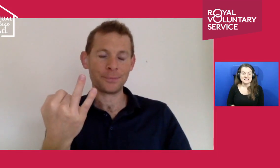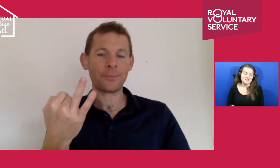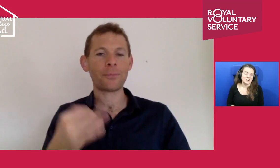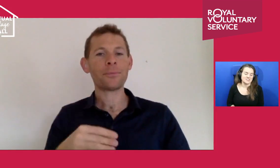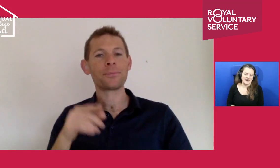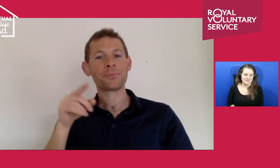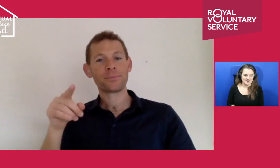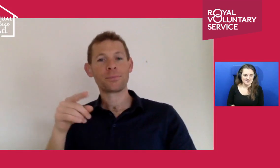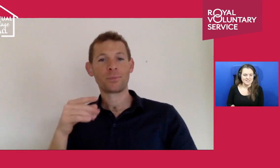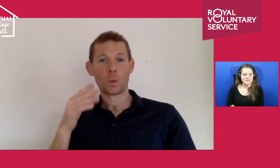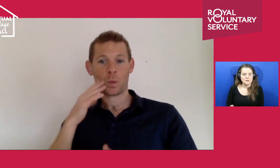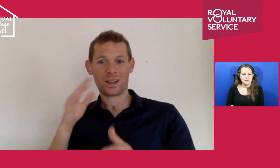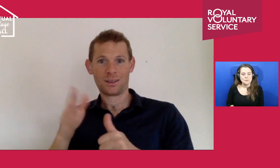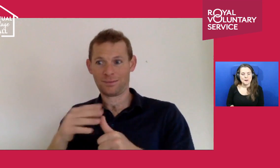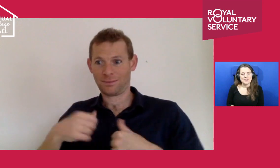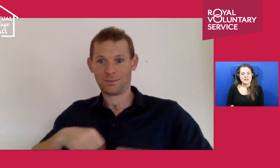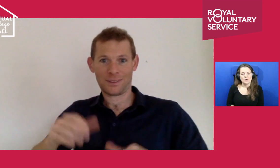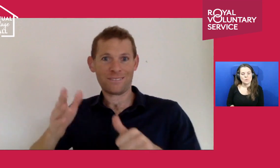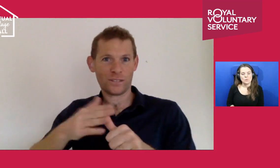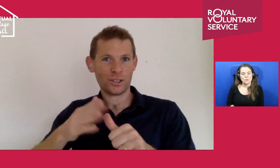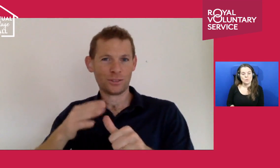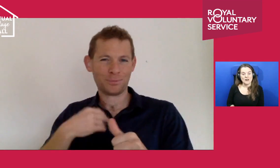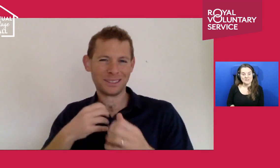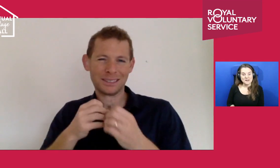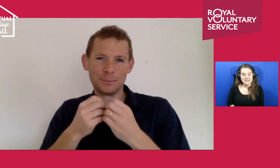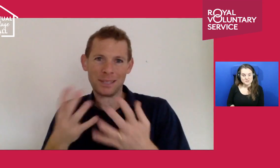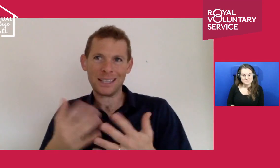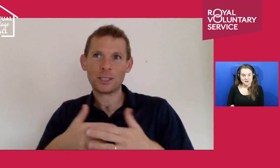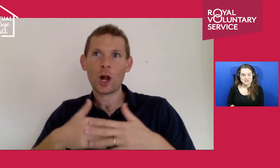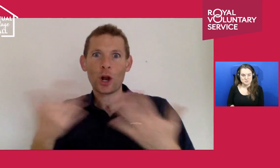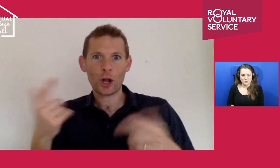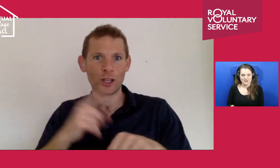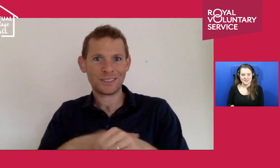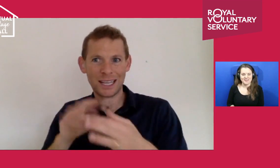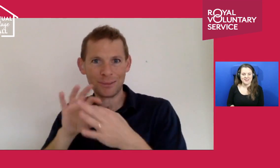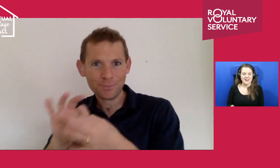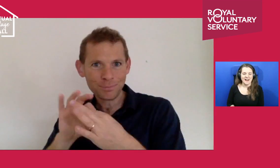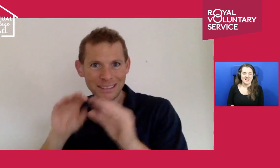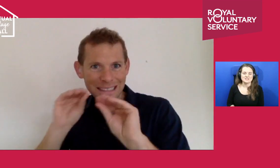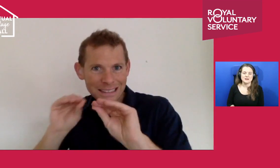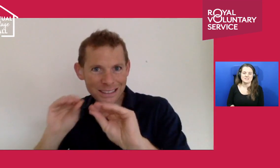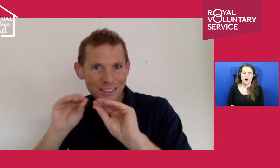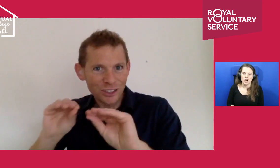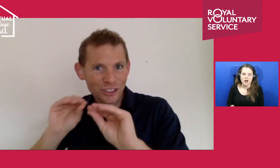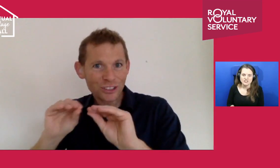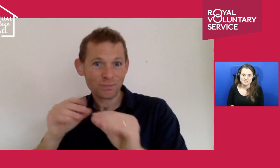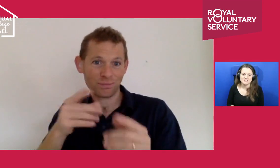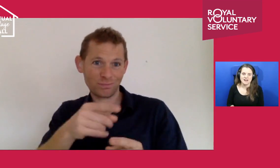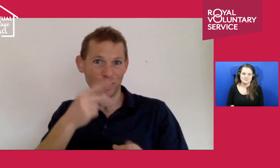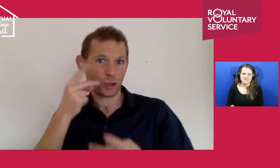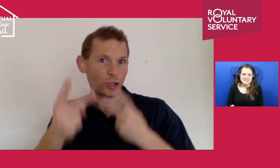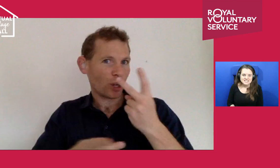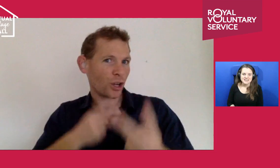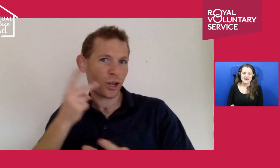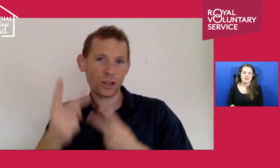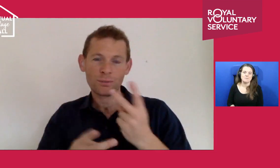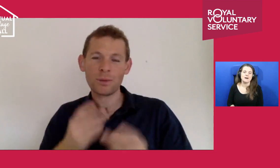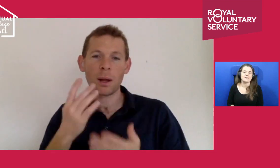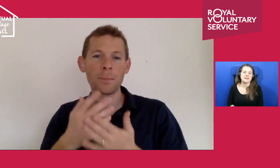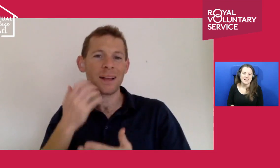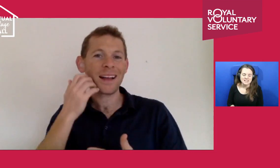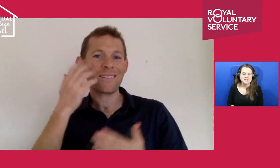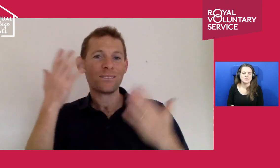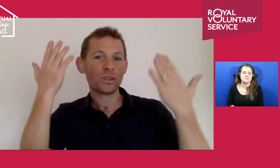and he's now 7. Now, whenever he was first born, I spent a lot of time teaching